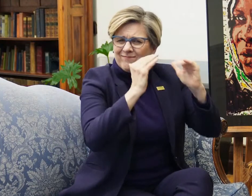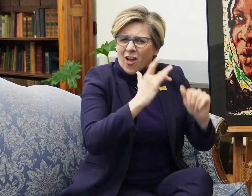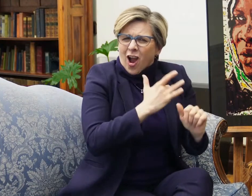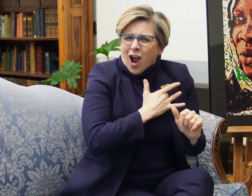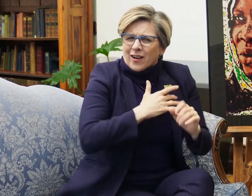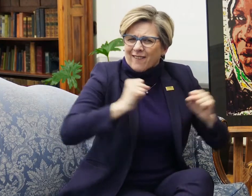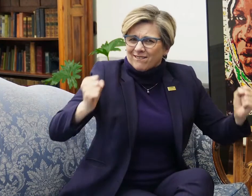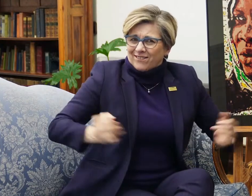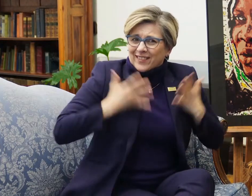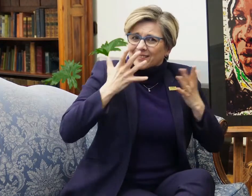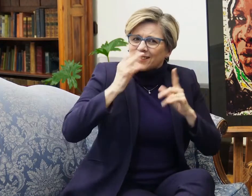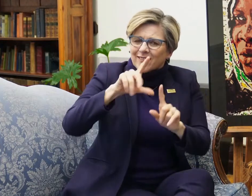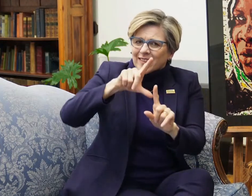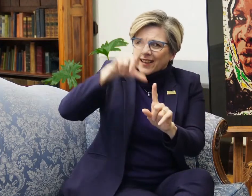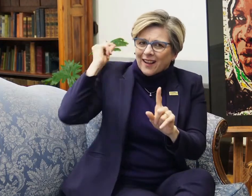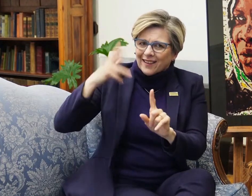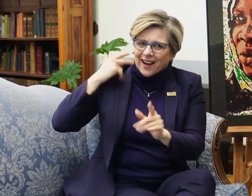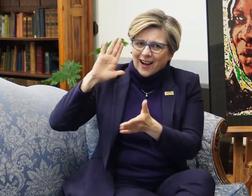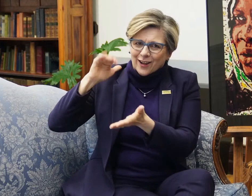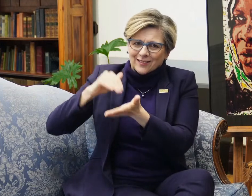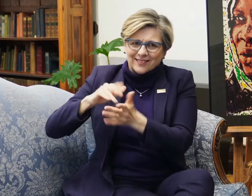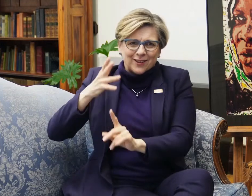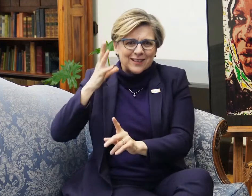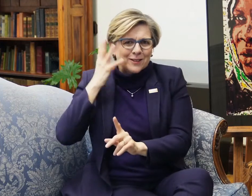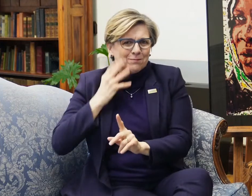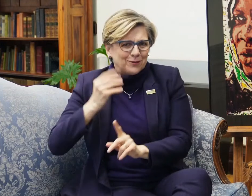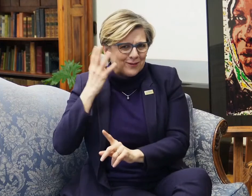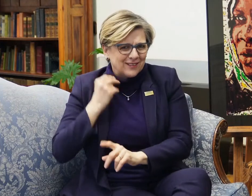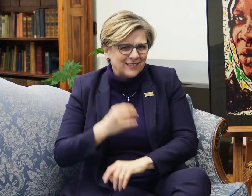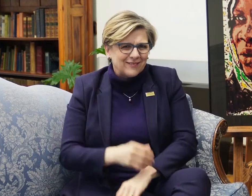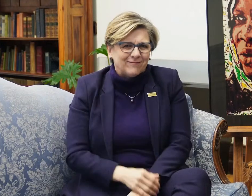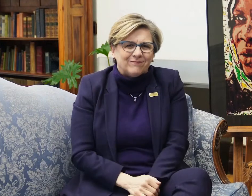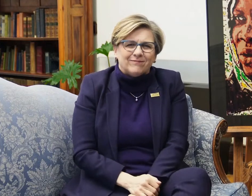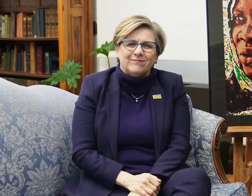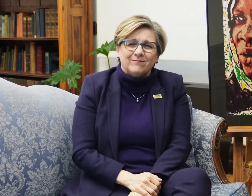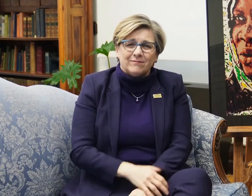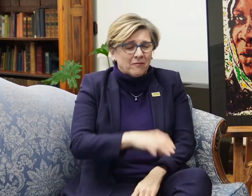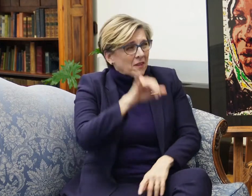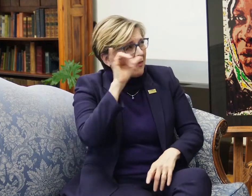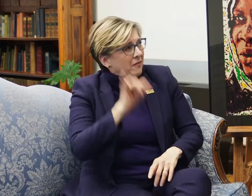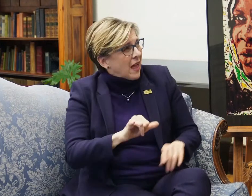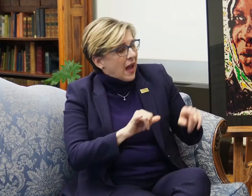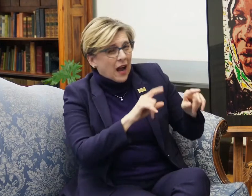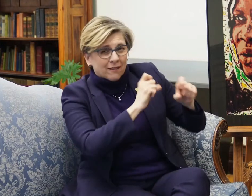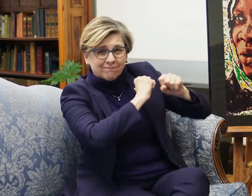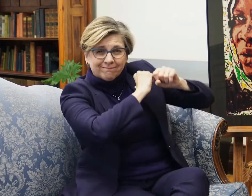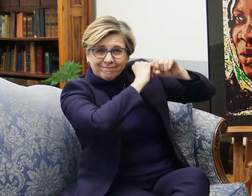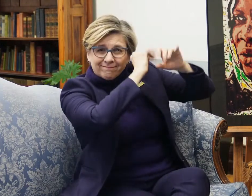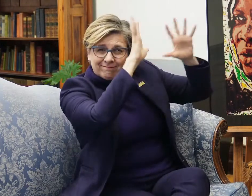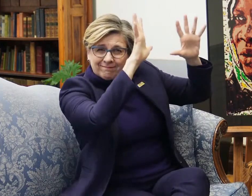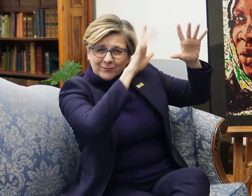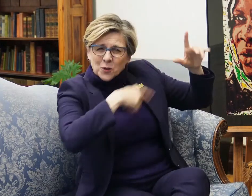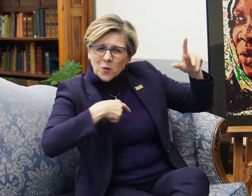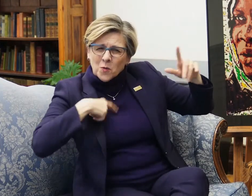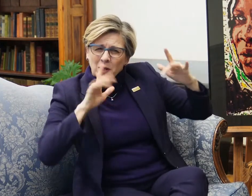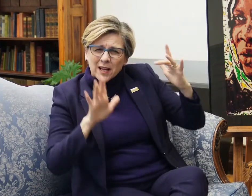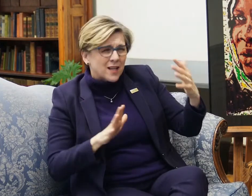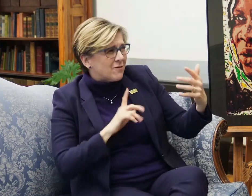of Gallaudet University and the Clare Center experience. The vision of what we are striving to